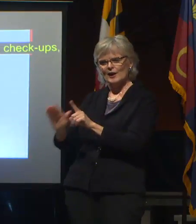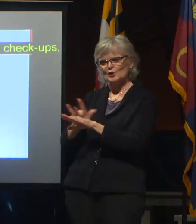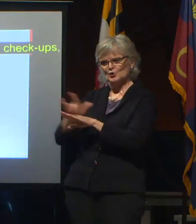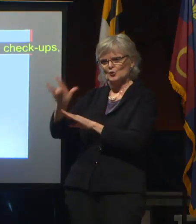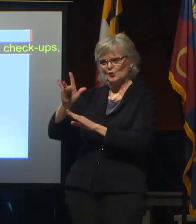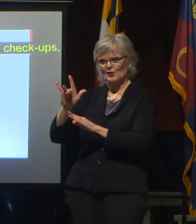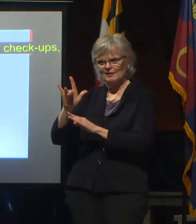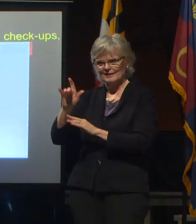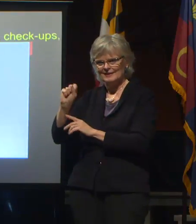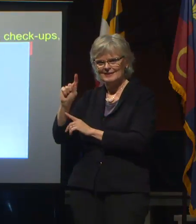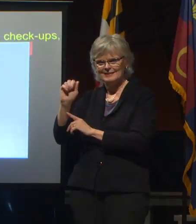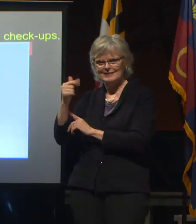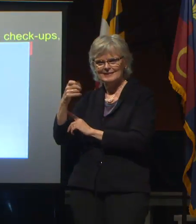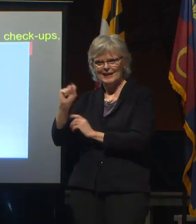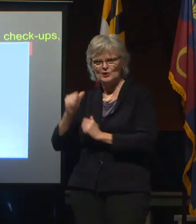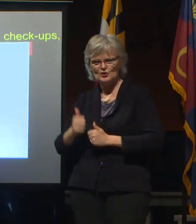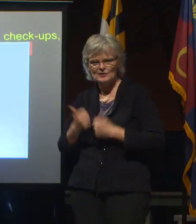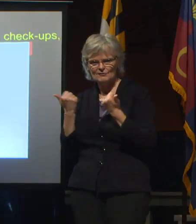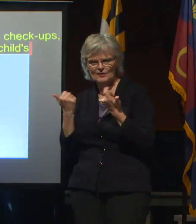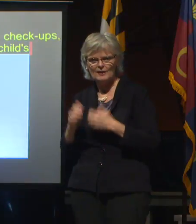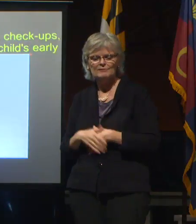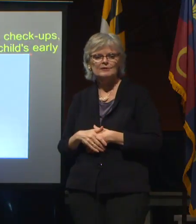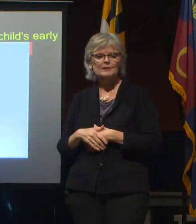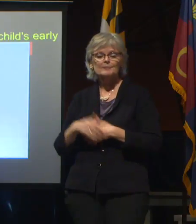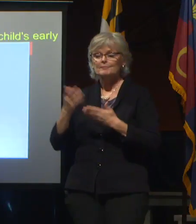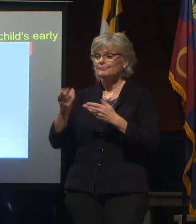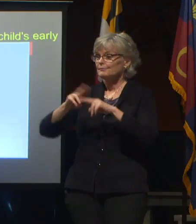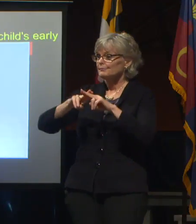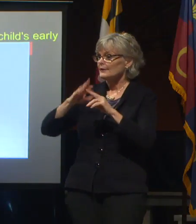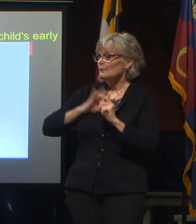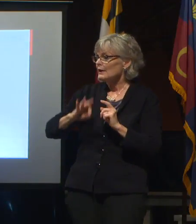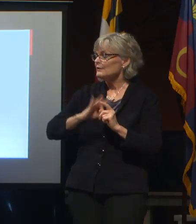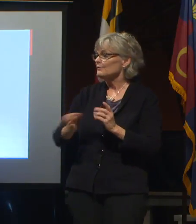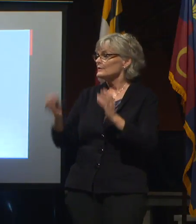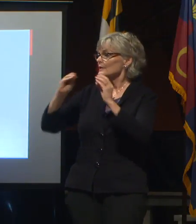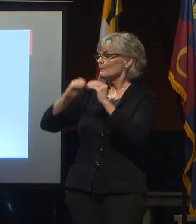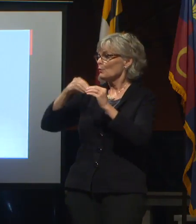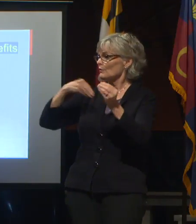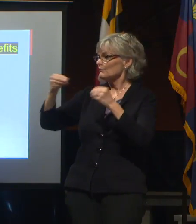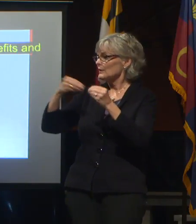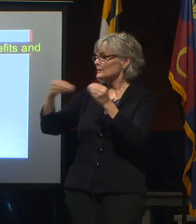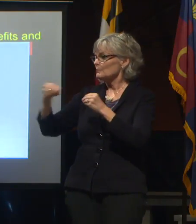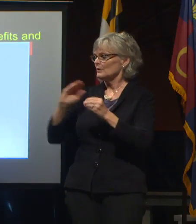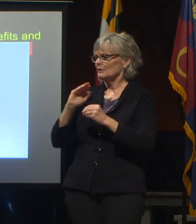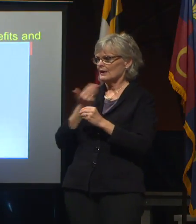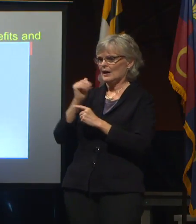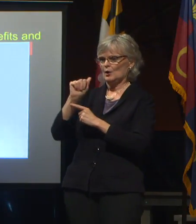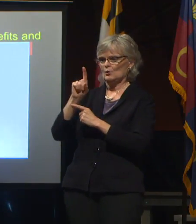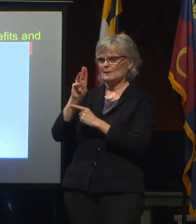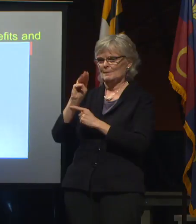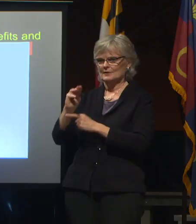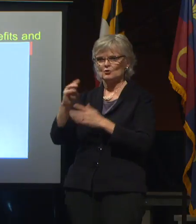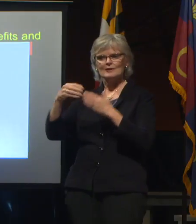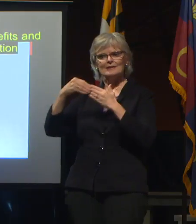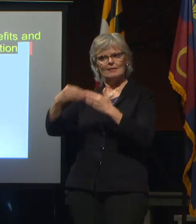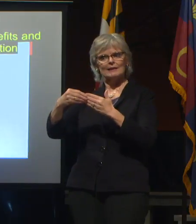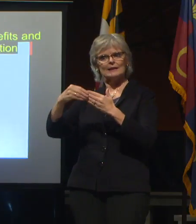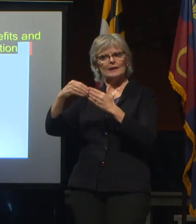of life. By expanding these important benefits and increasing flexibility, our administration is leading by